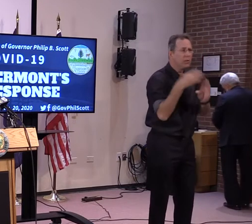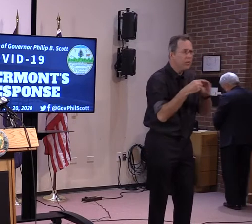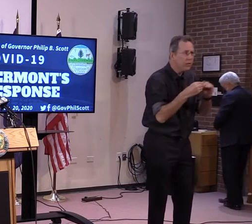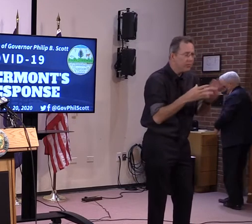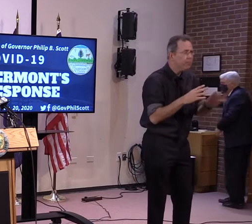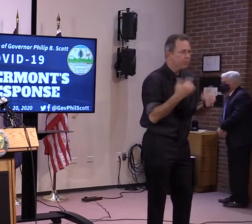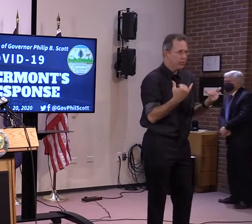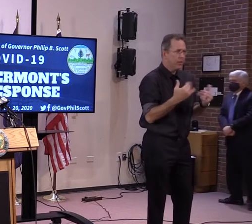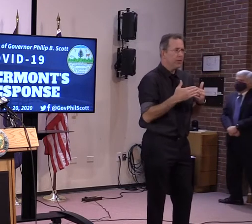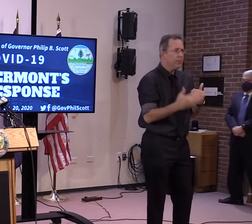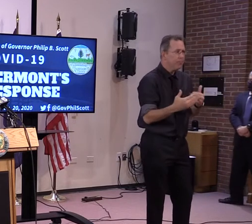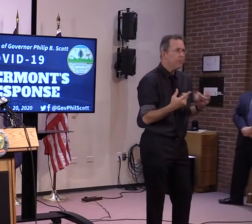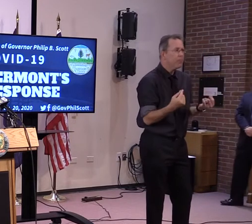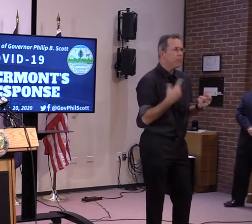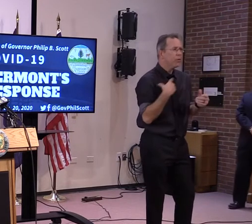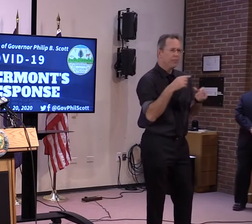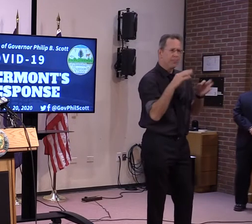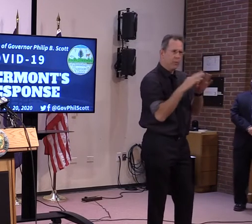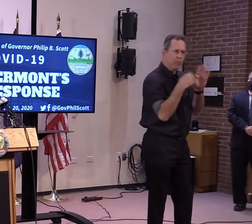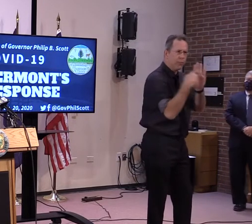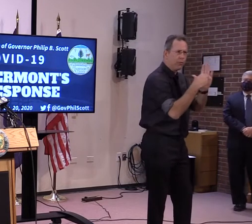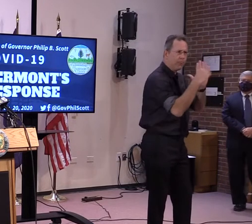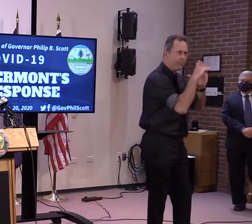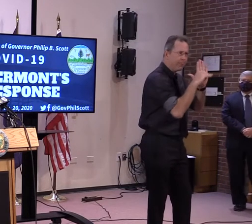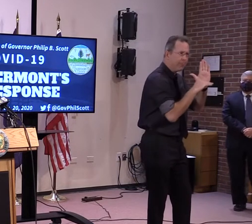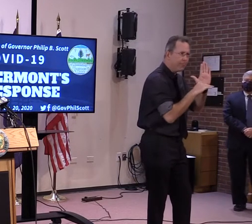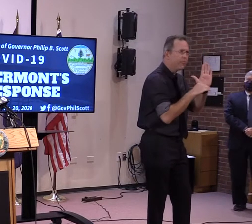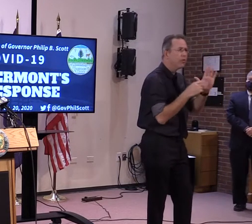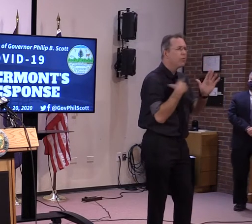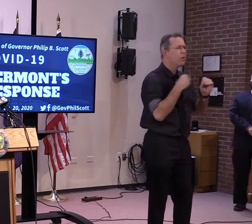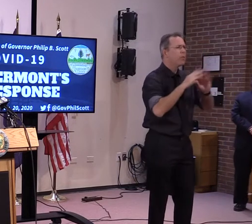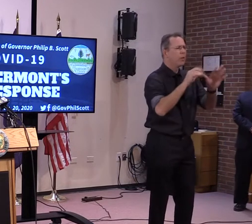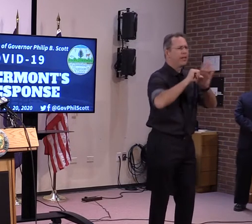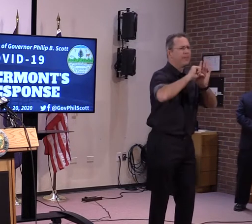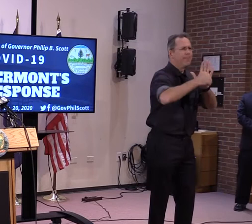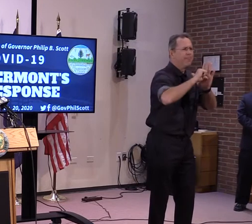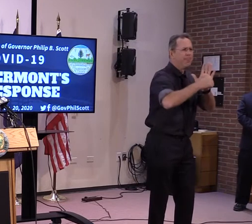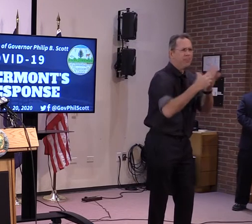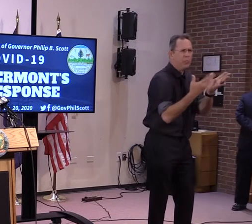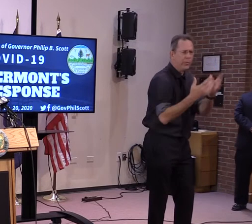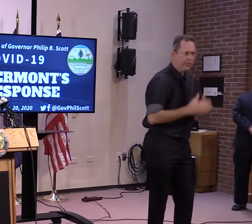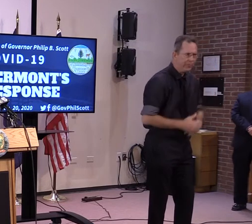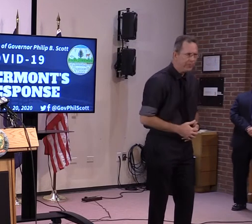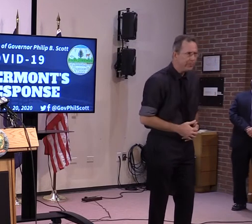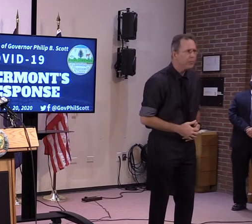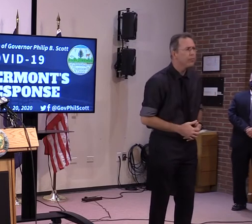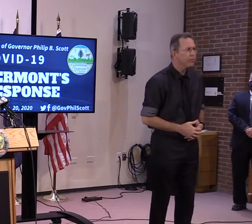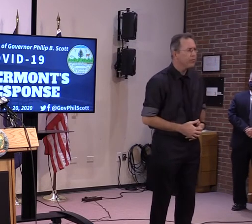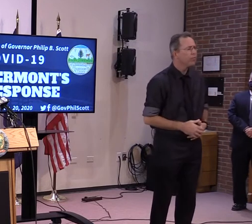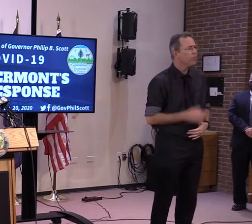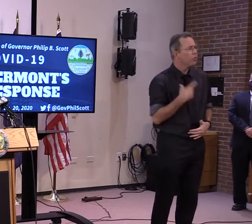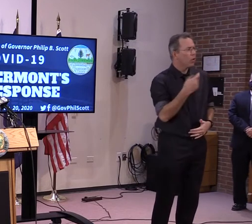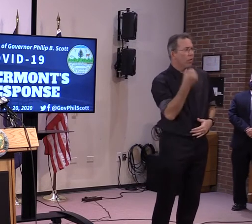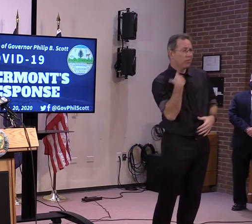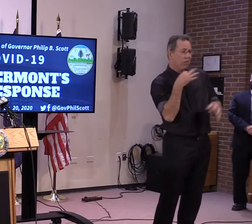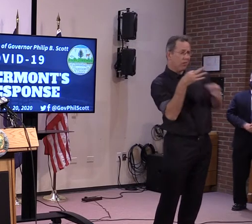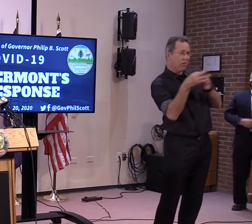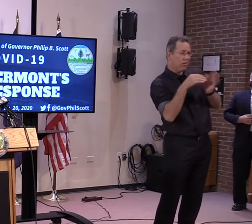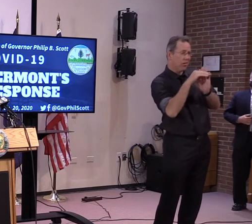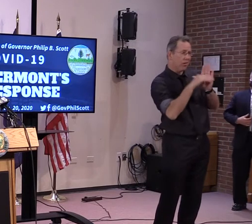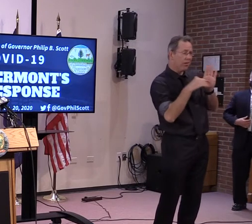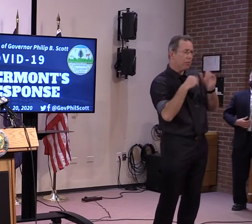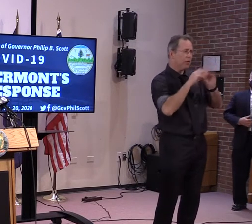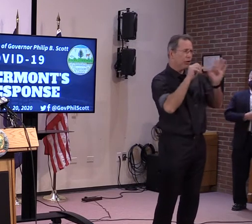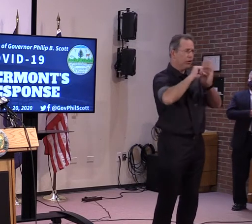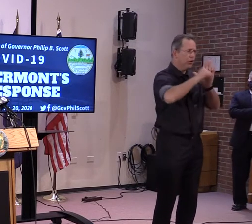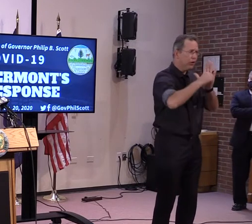guidance to help clear things up and make sure everyone understands what we need from them, while also making sure